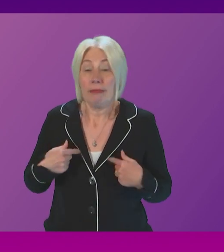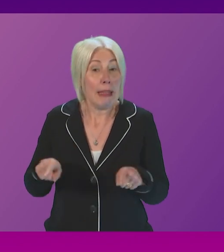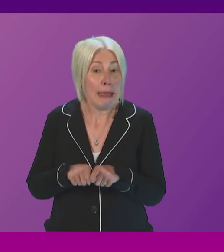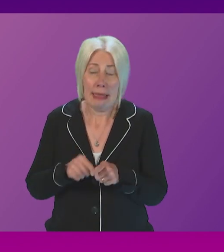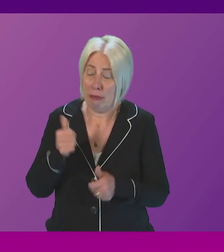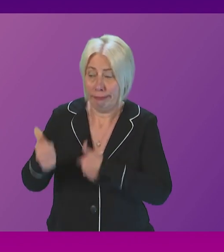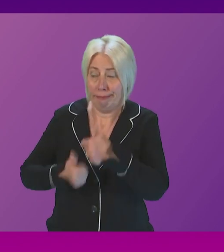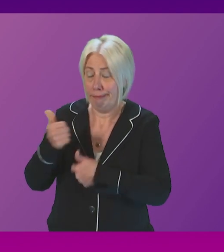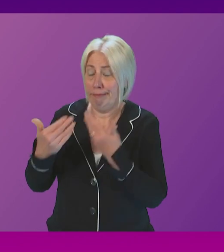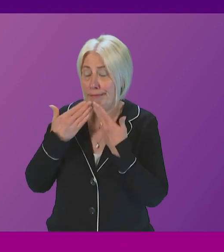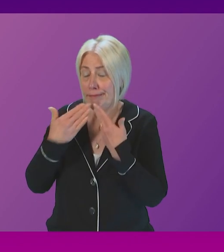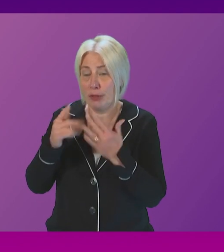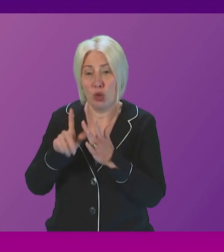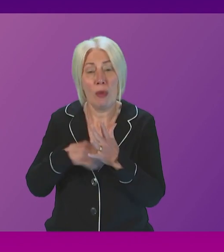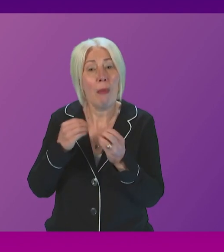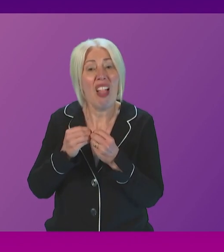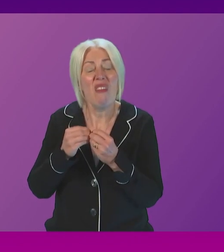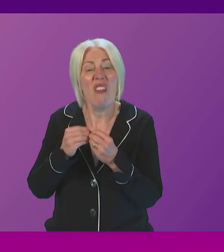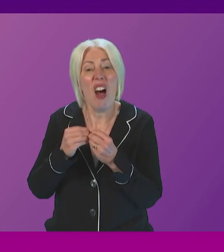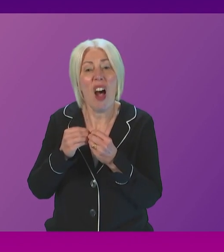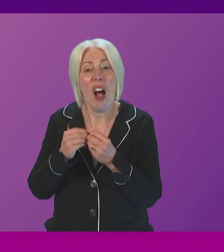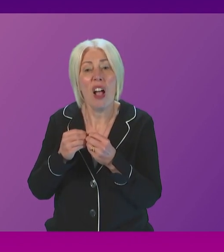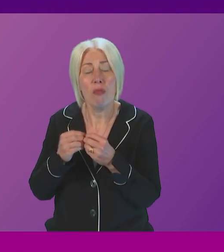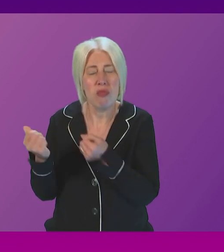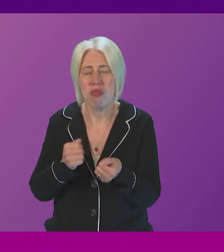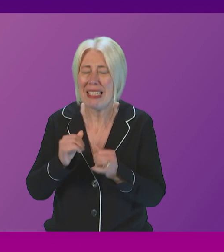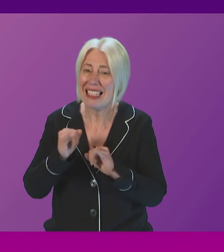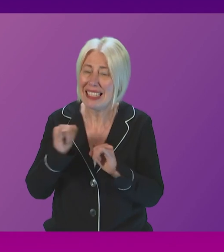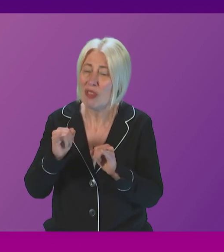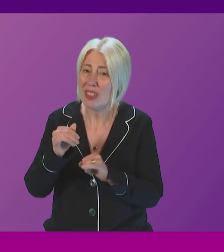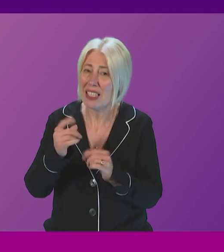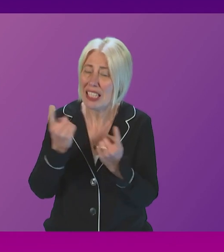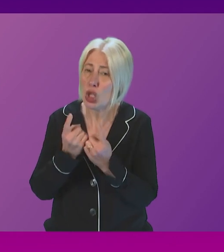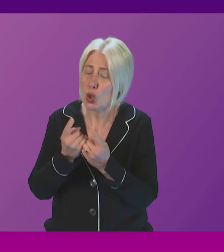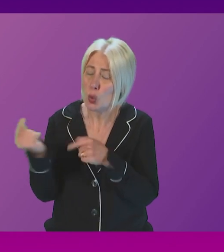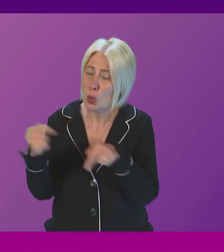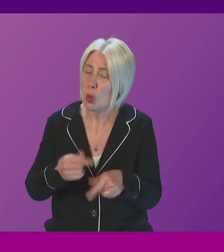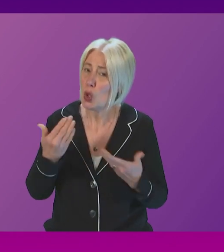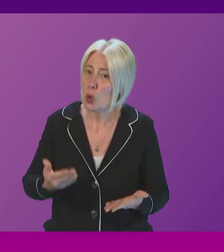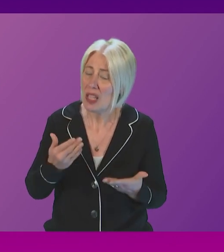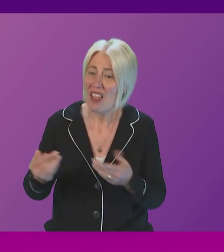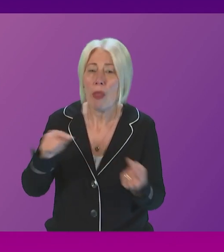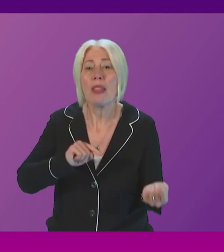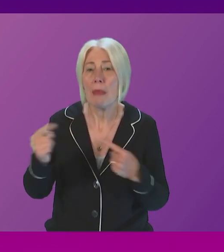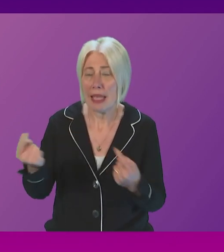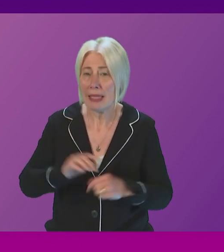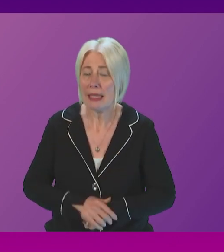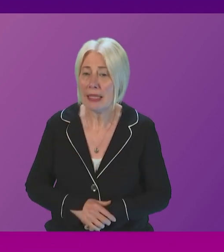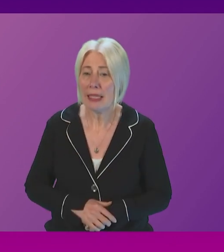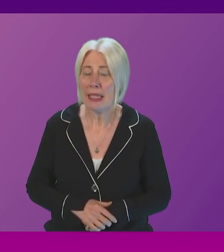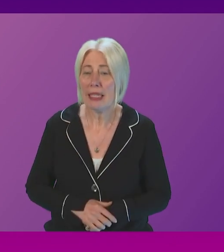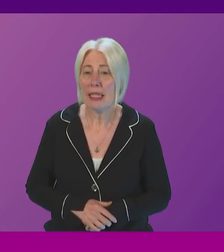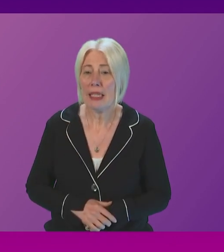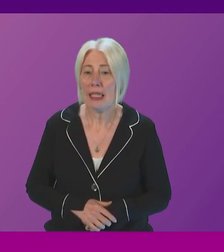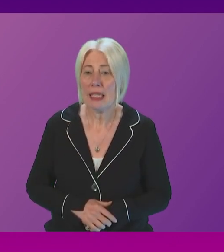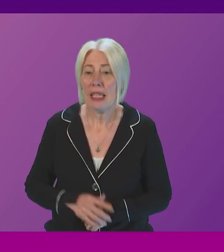commend Jeremy Balfour for bringing this serious issue to the Chamber for debate today. And I think there have been a number of very